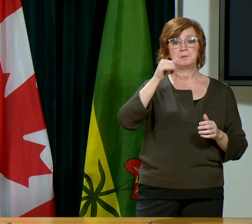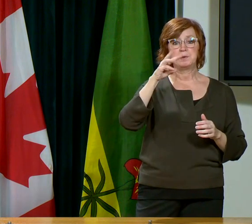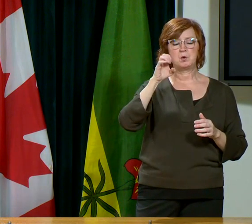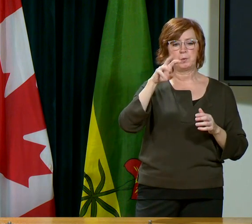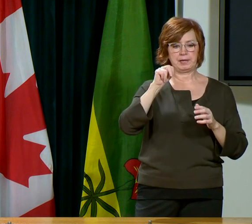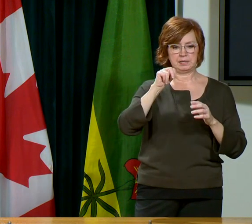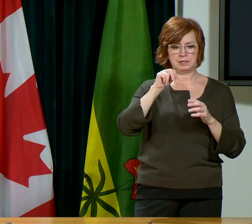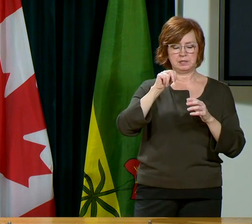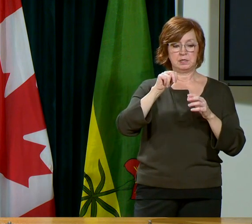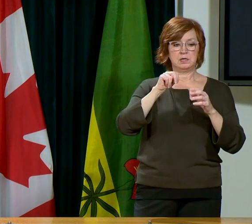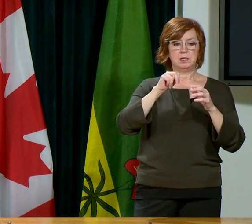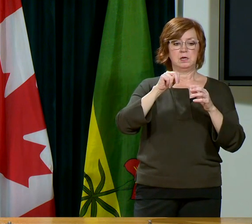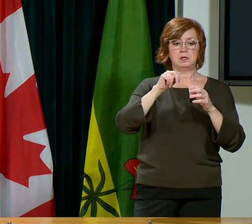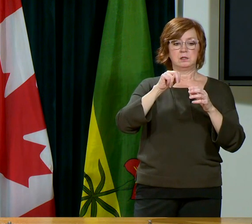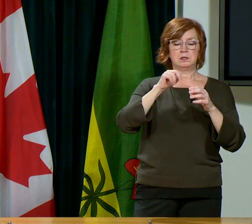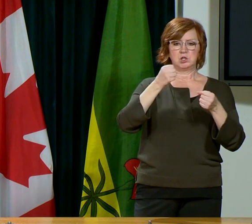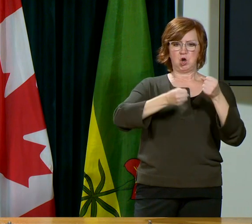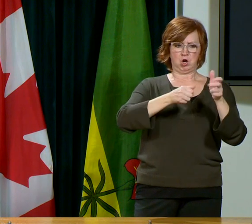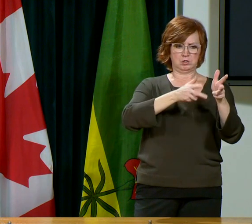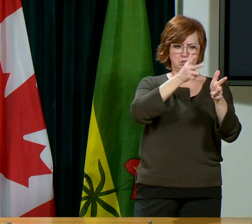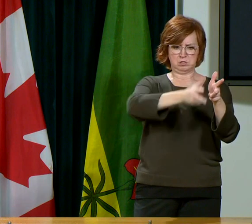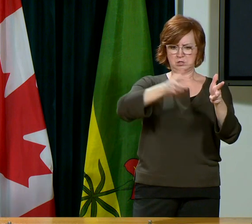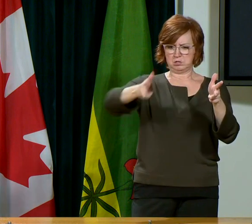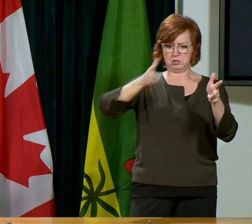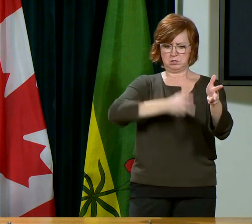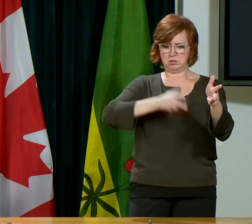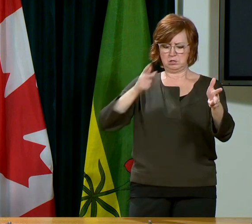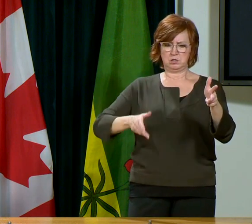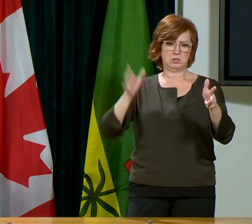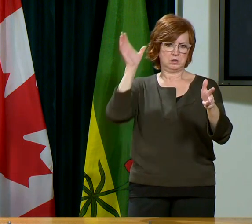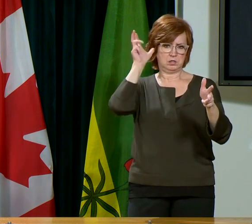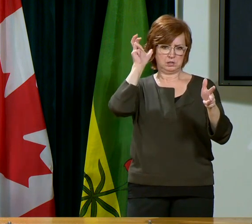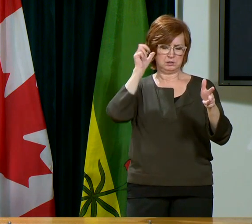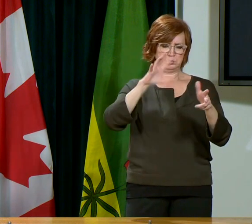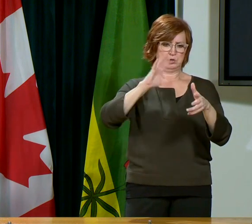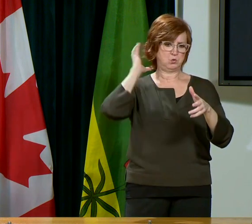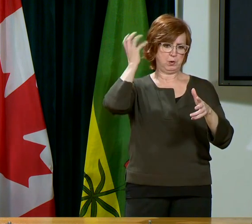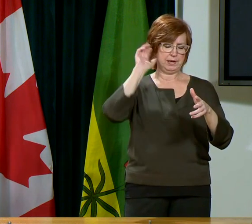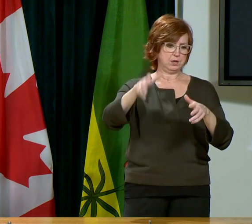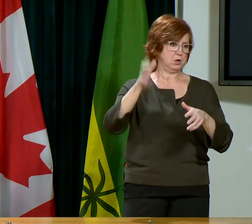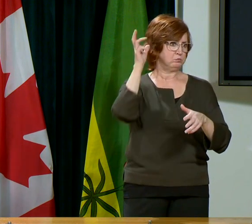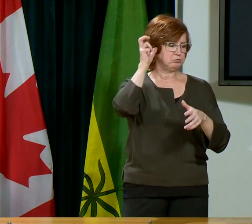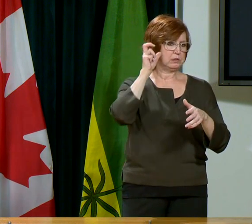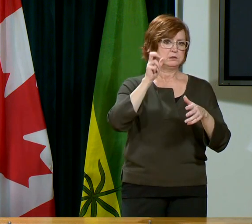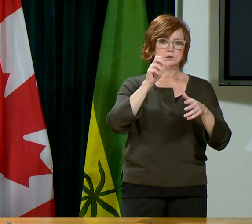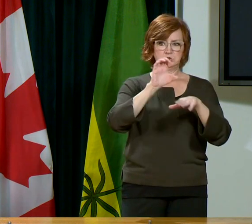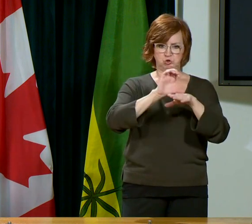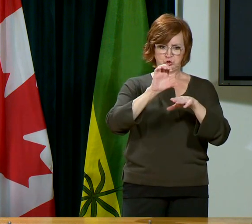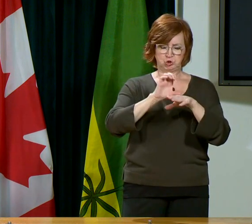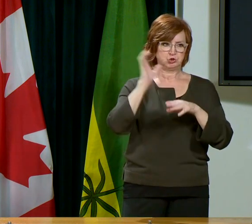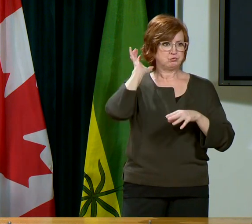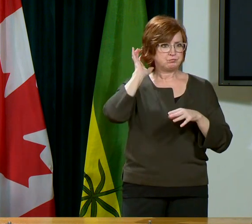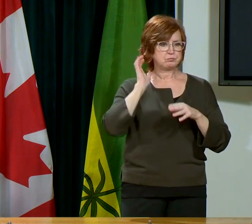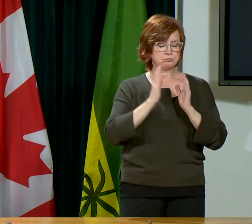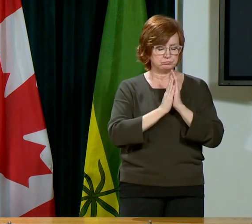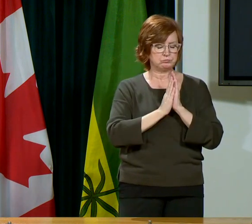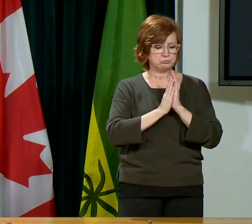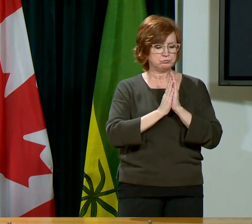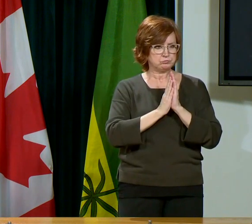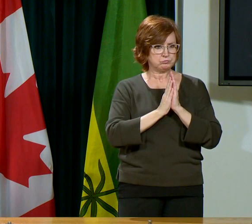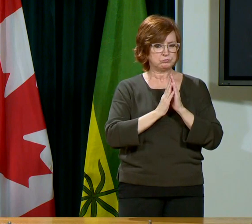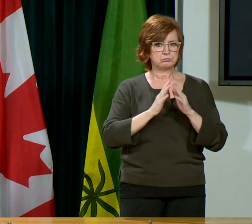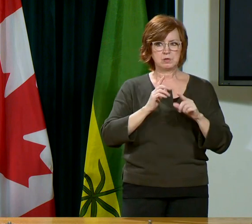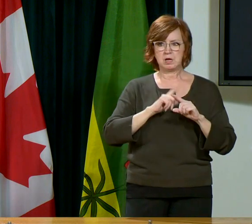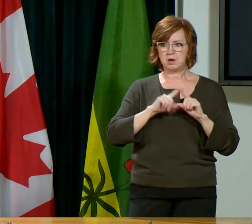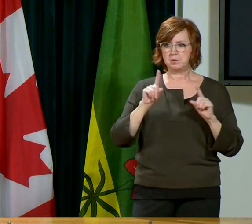health rules or advice is not being given consistently, considering that the church service was strongly recommended to not go ahead, but yesterday